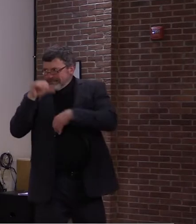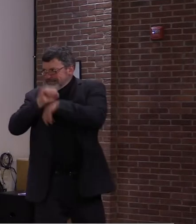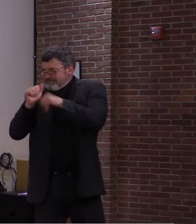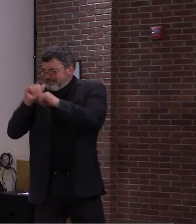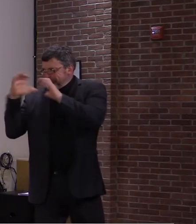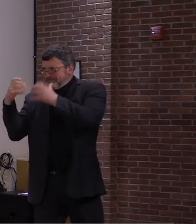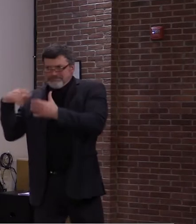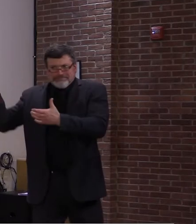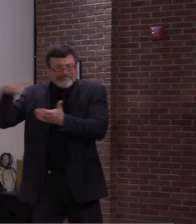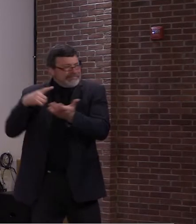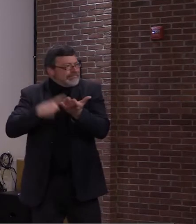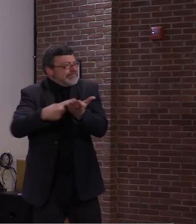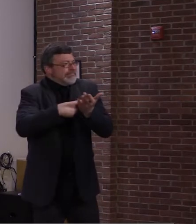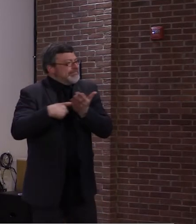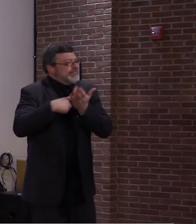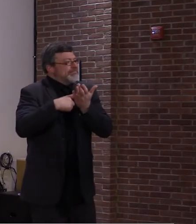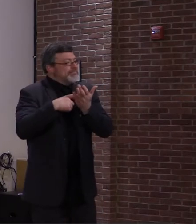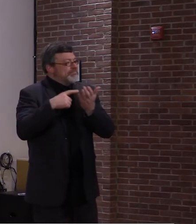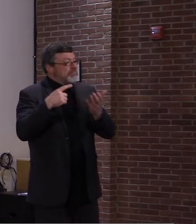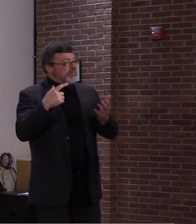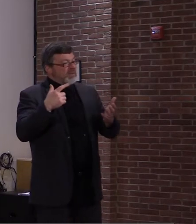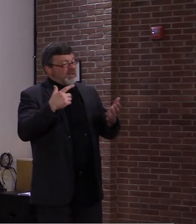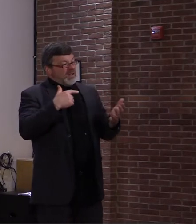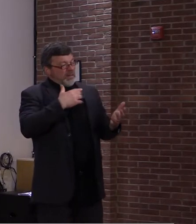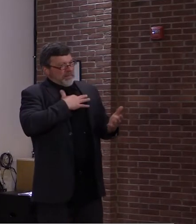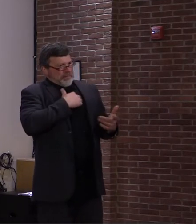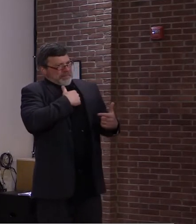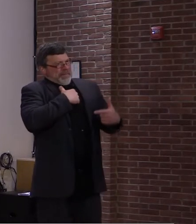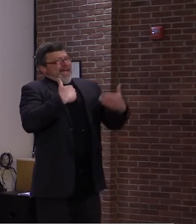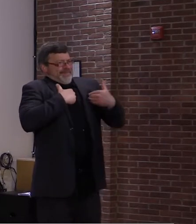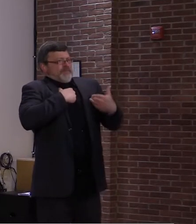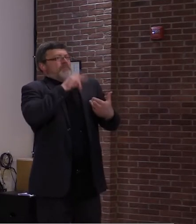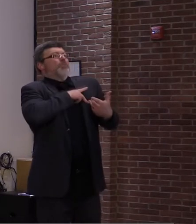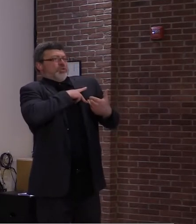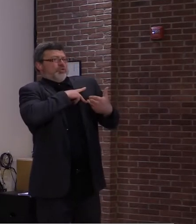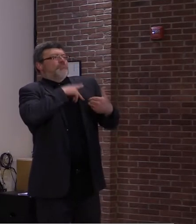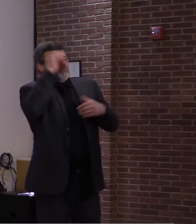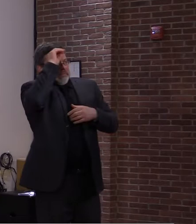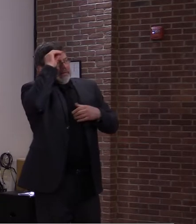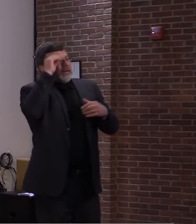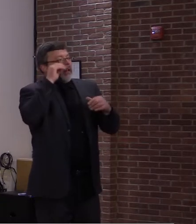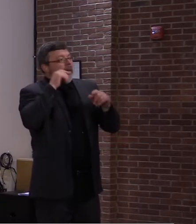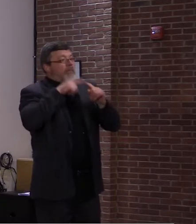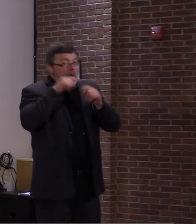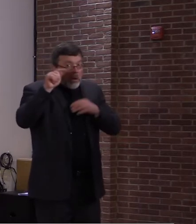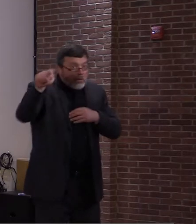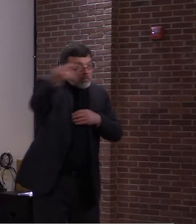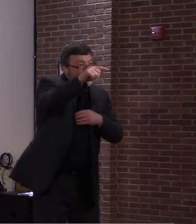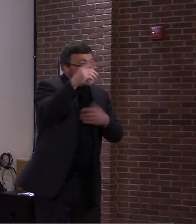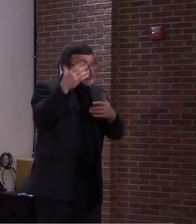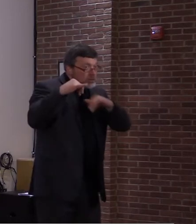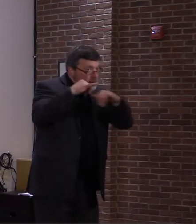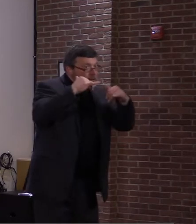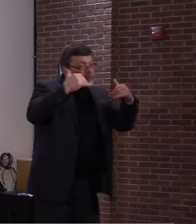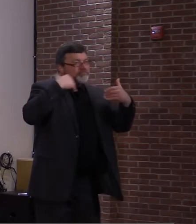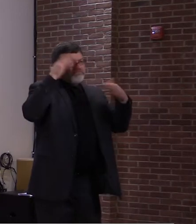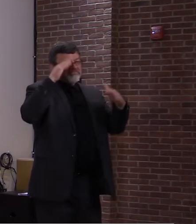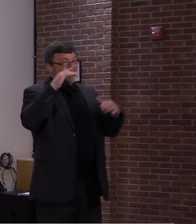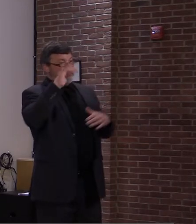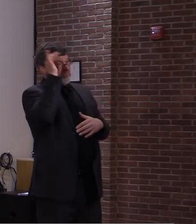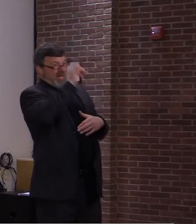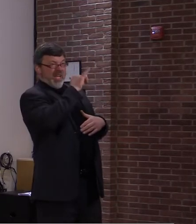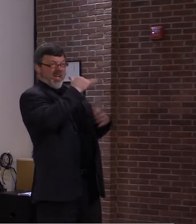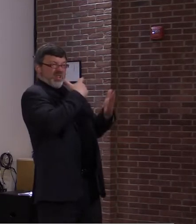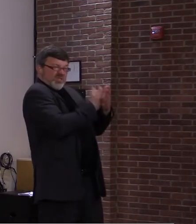feel, and I say that in the message and as well as in my prior comments.